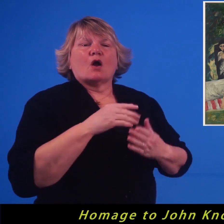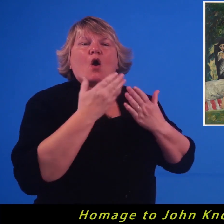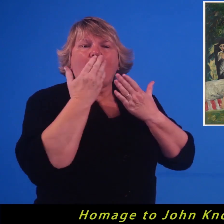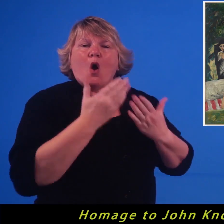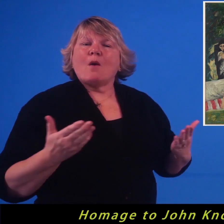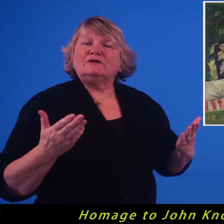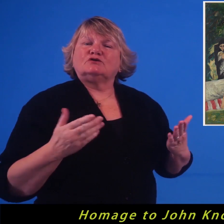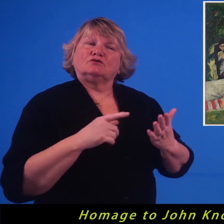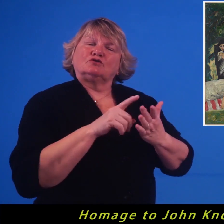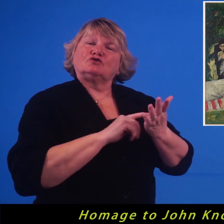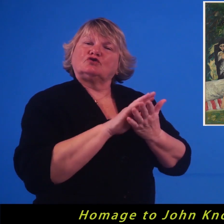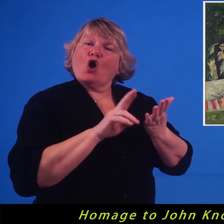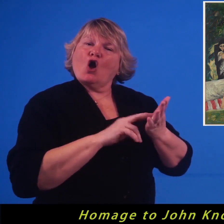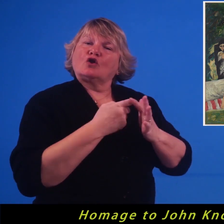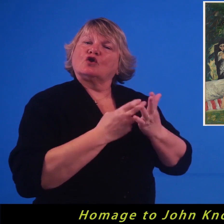Homage to John Knox,